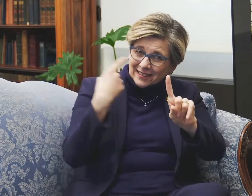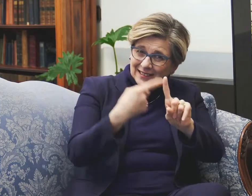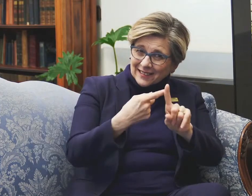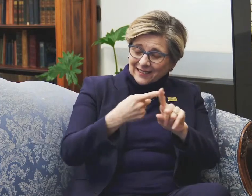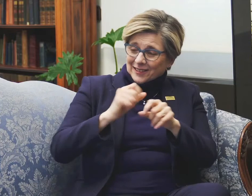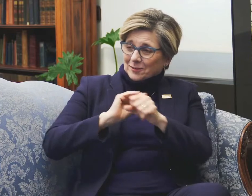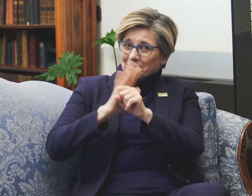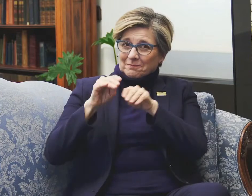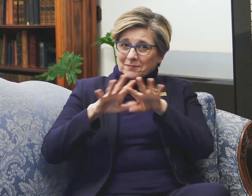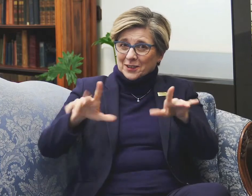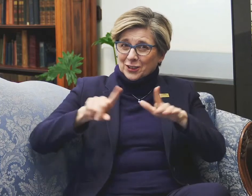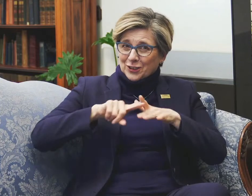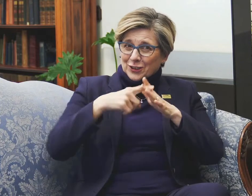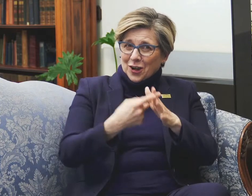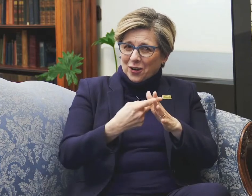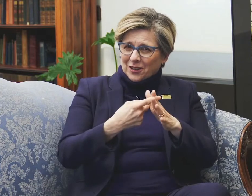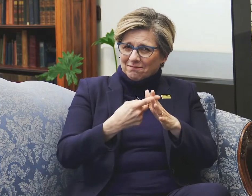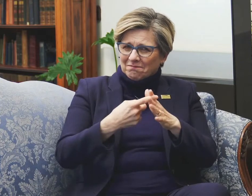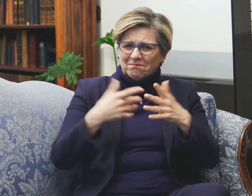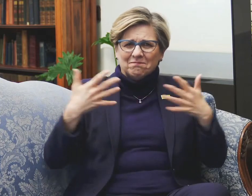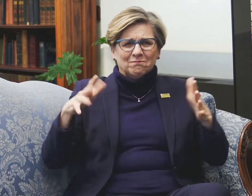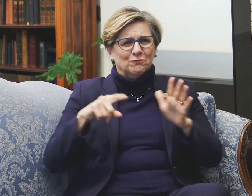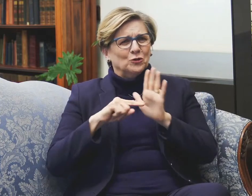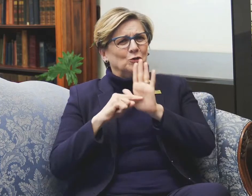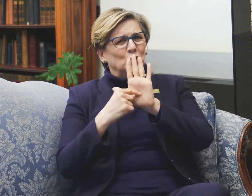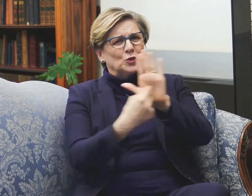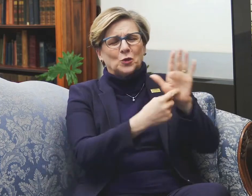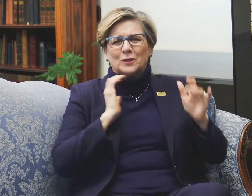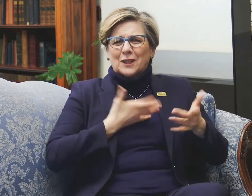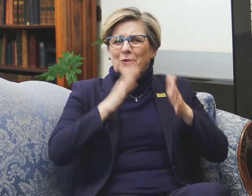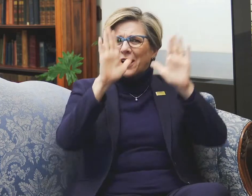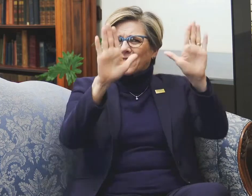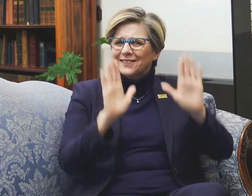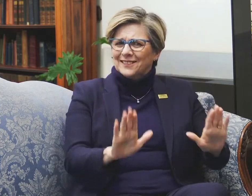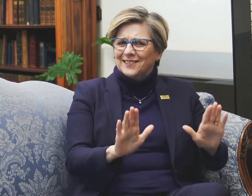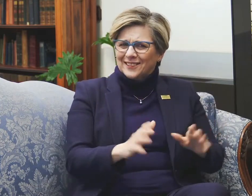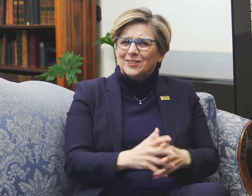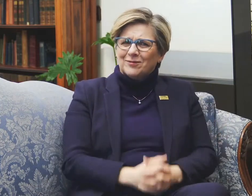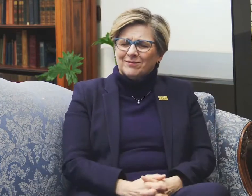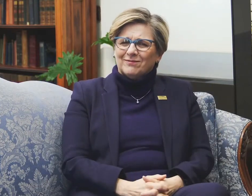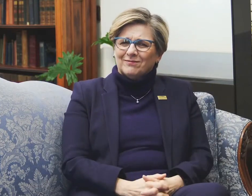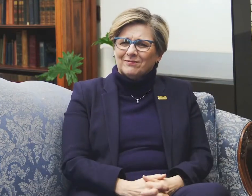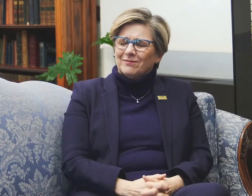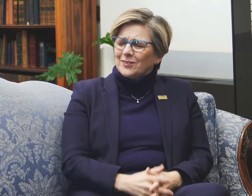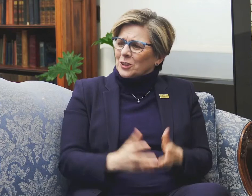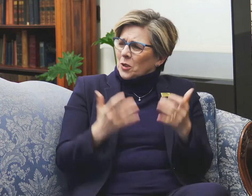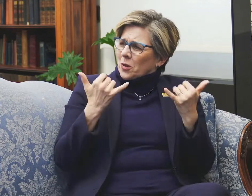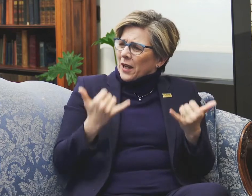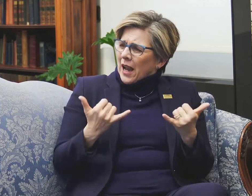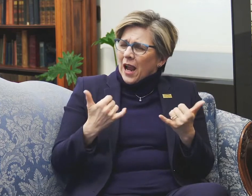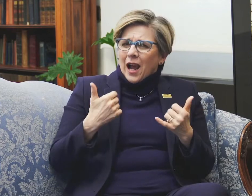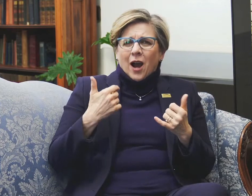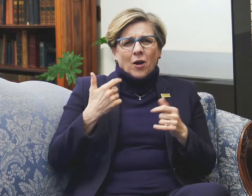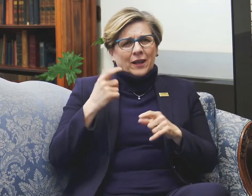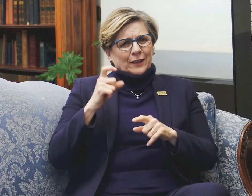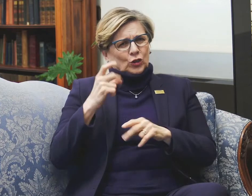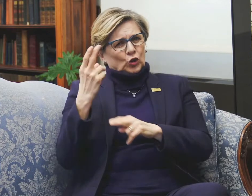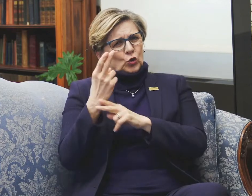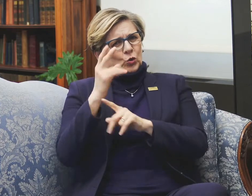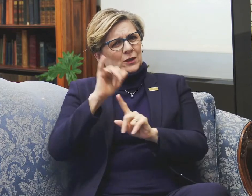achieved since the very beginning of this pandemic are a testimony to our excellence. Let's now draw upon that